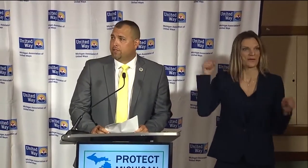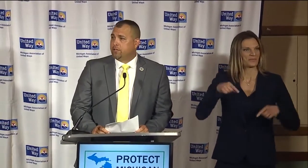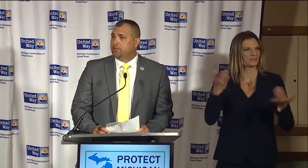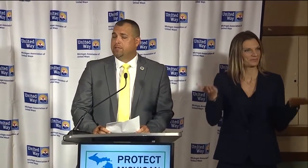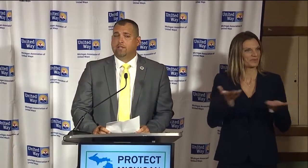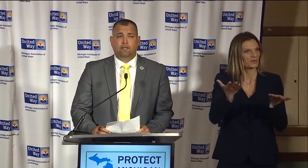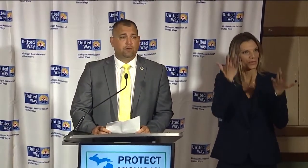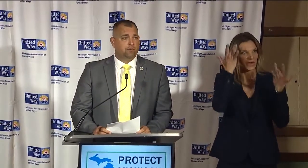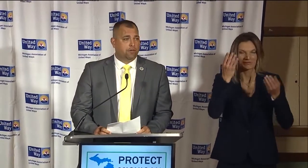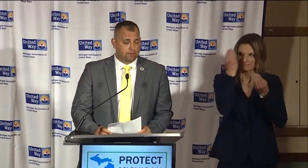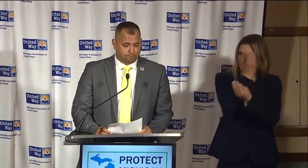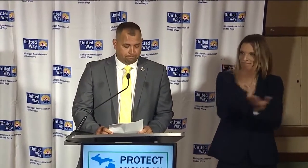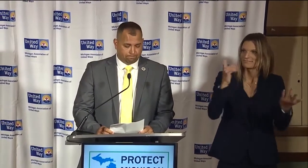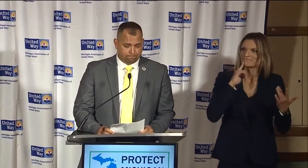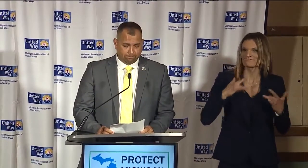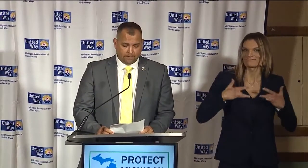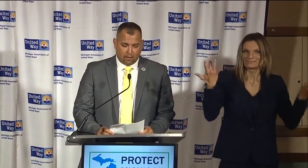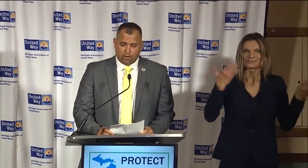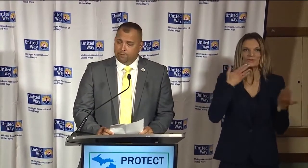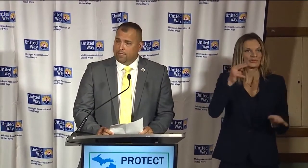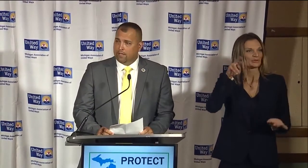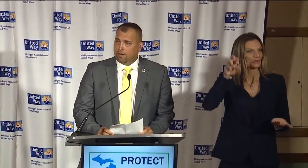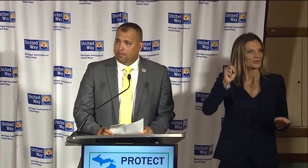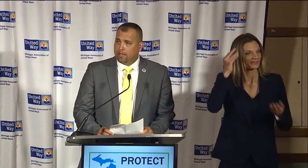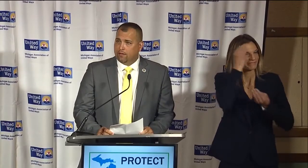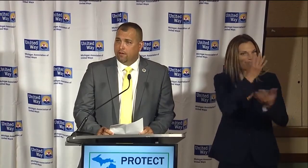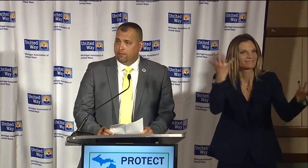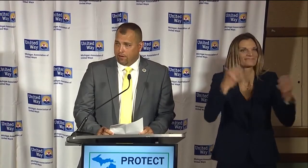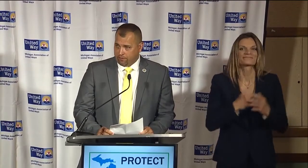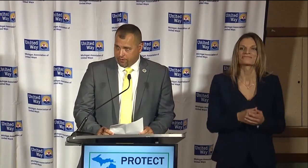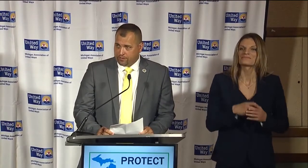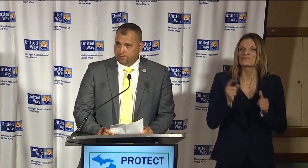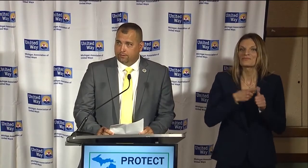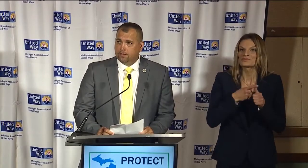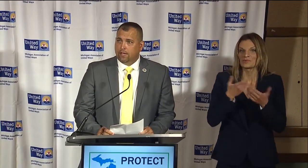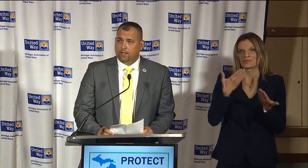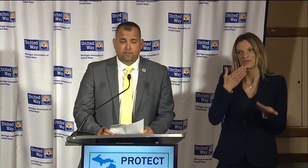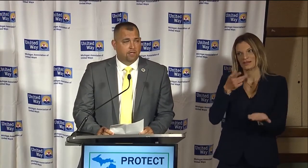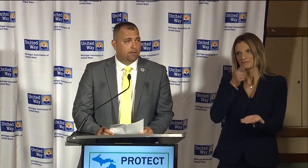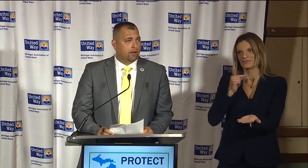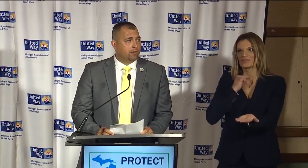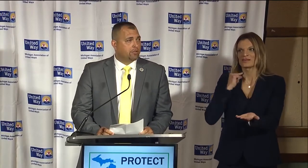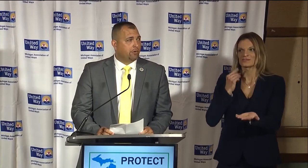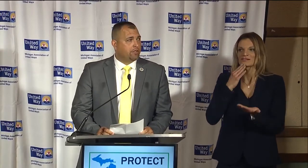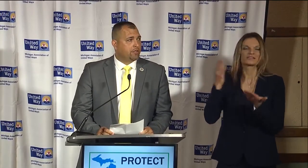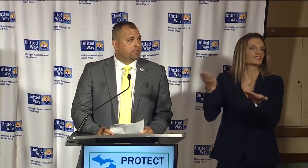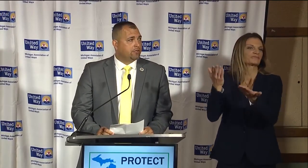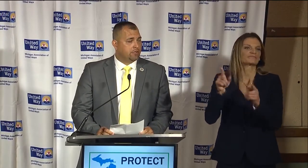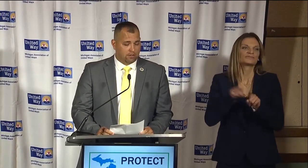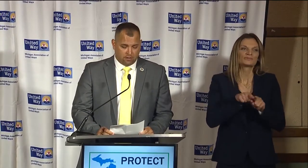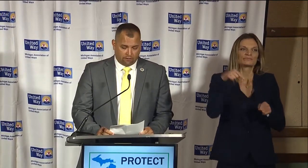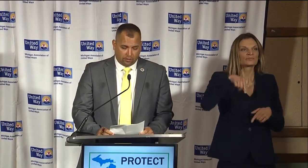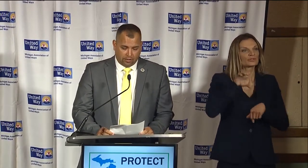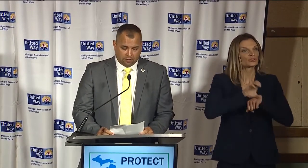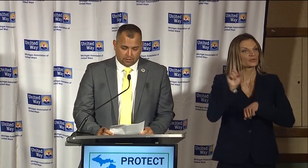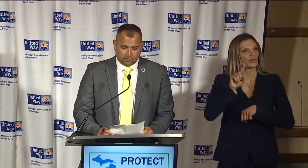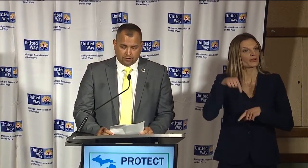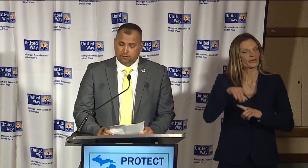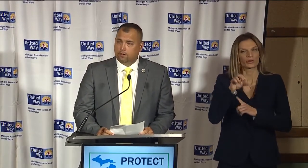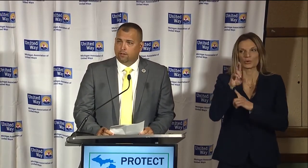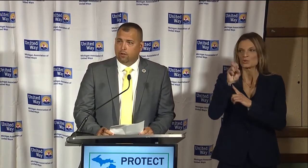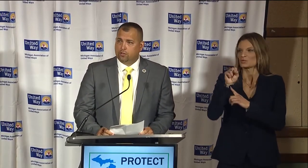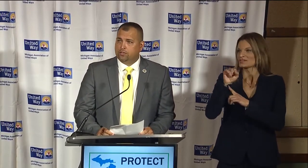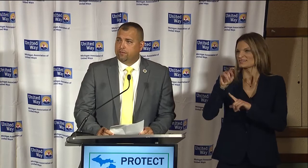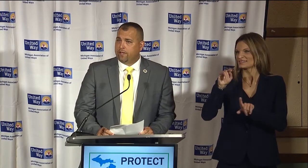because I want to share some exciting news with you. I want to begin by thanking Father Vincent and his team here at Cristo Rey Church for allowing us